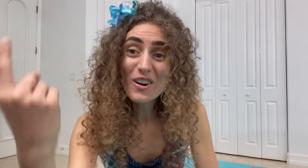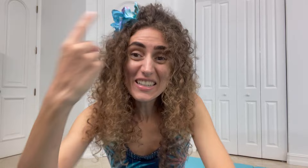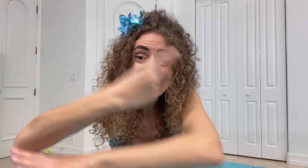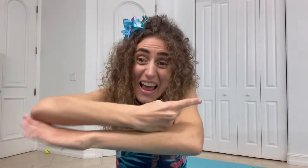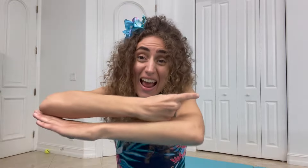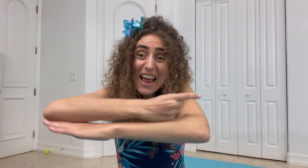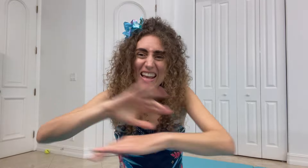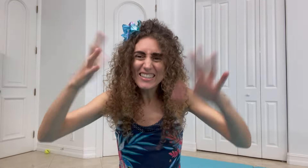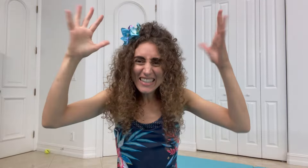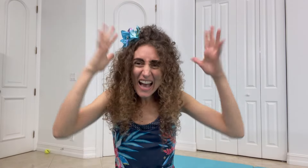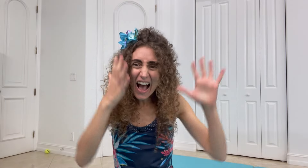4 days.